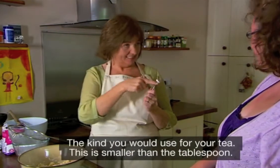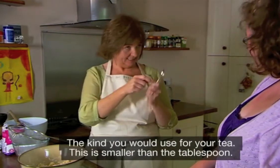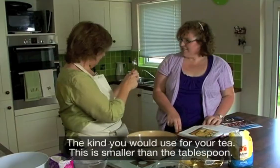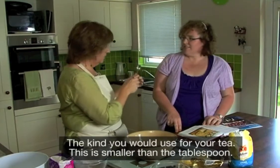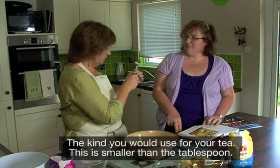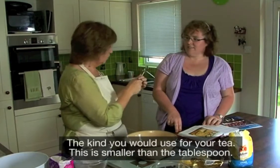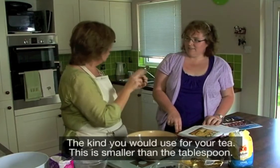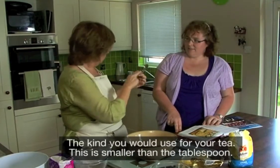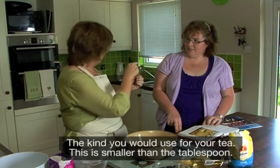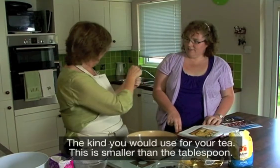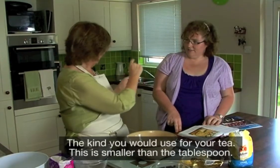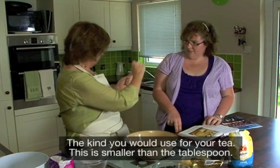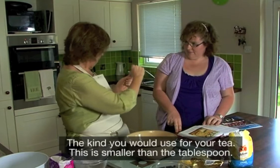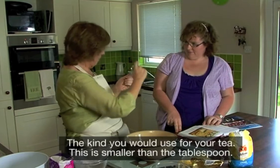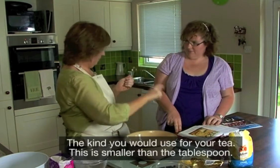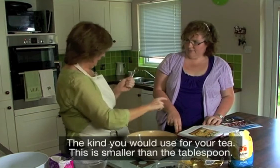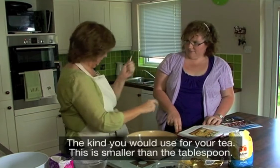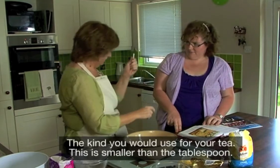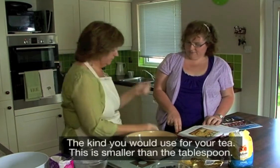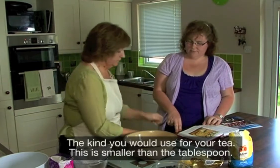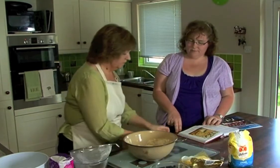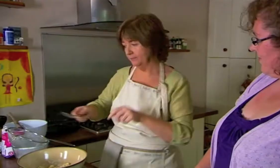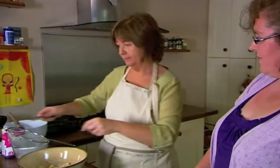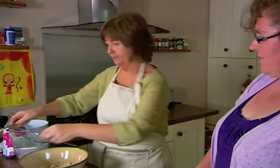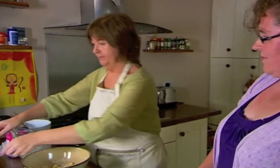tea. This is smaller than the tablespoon.